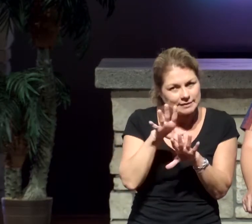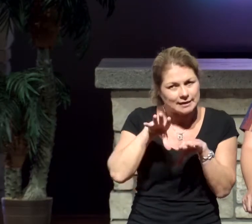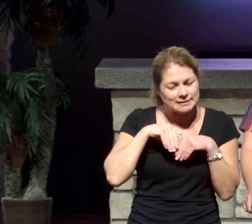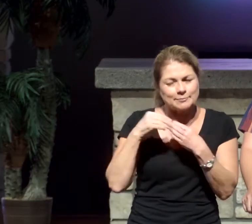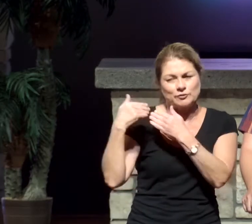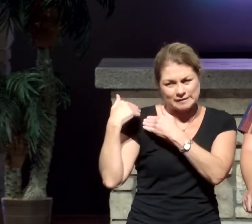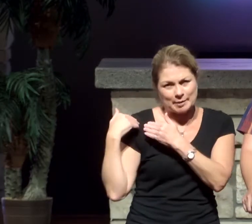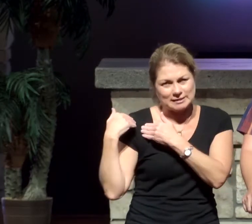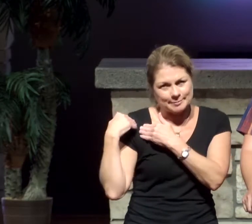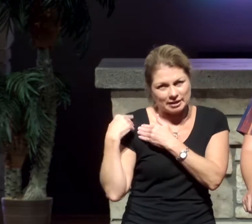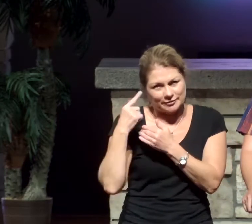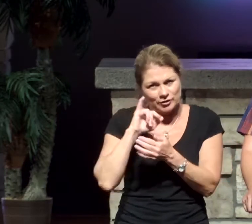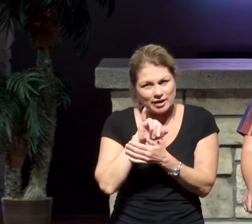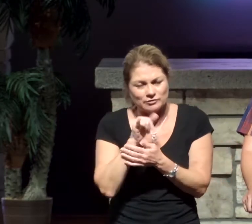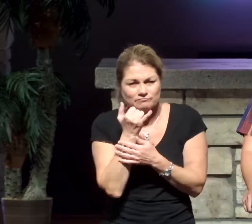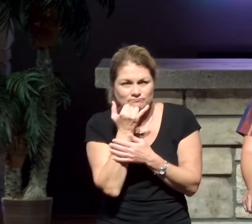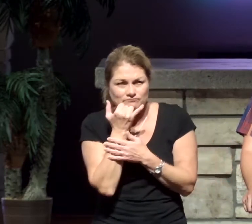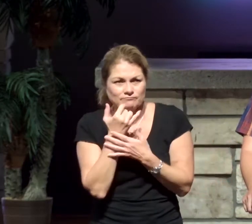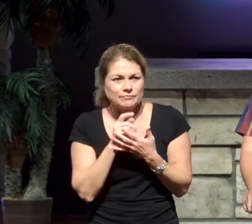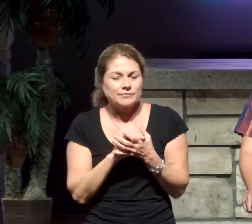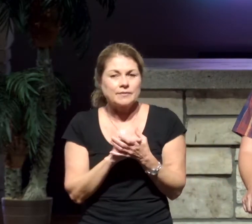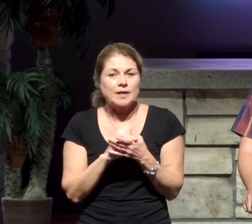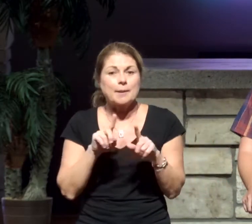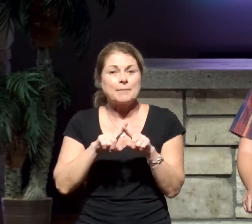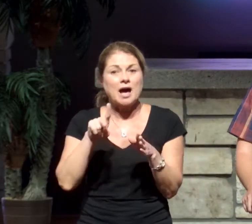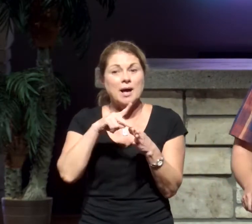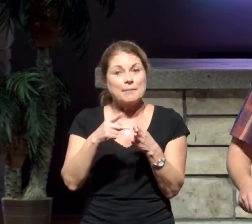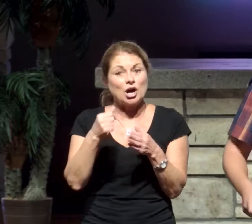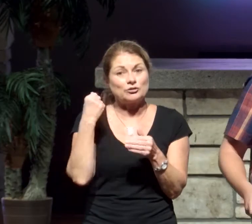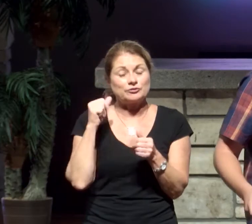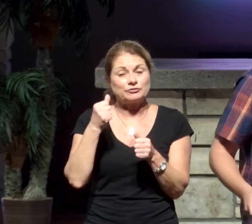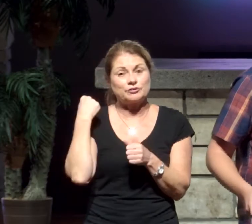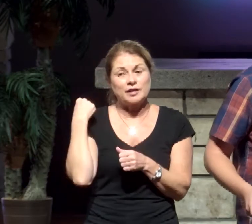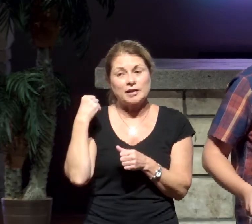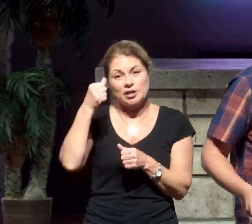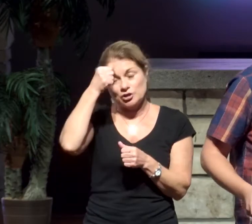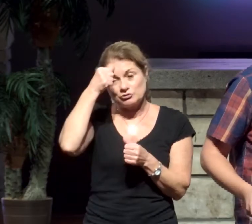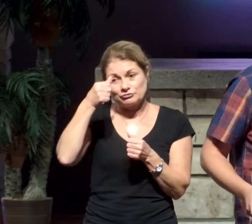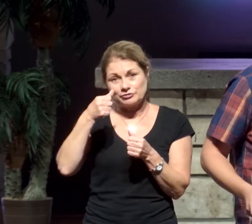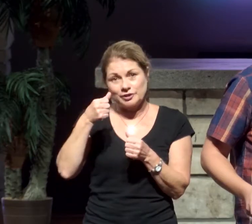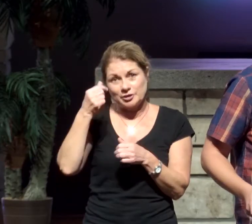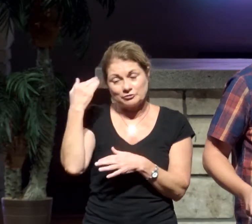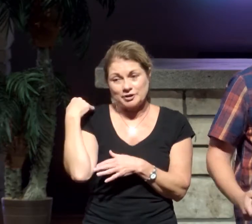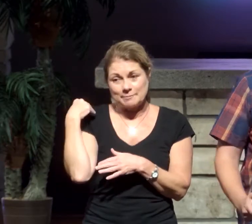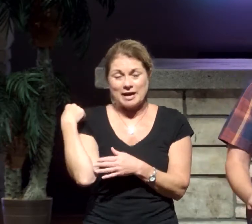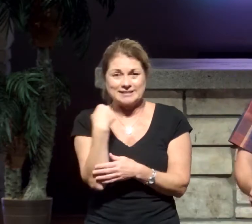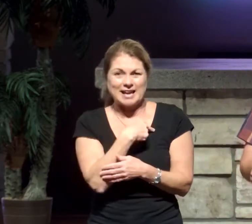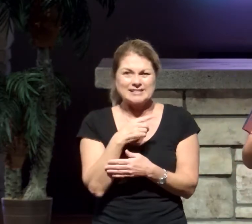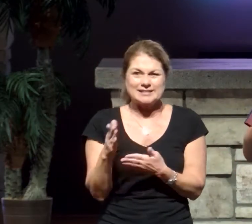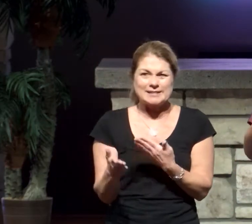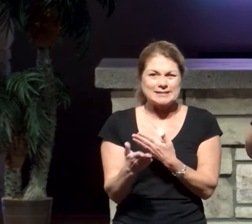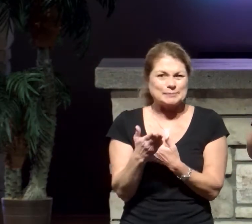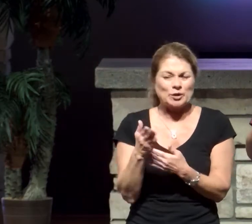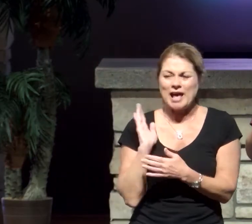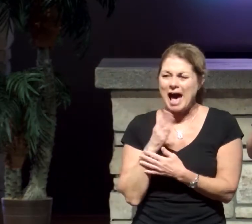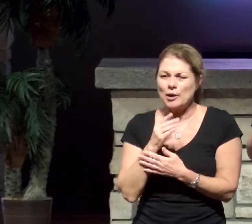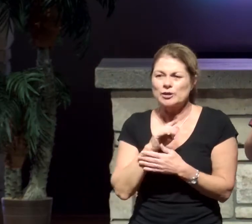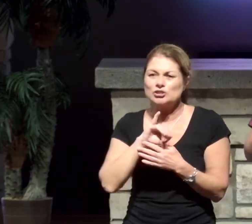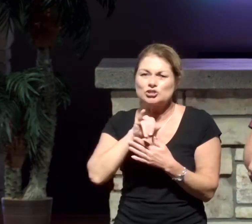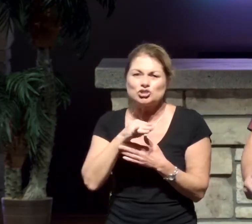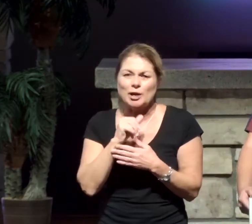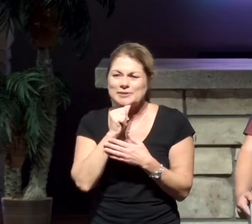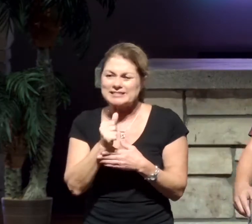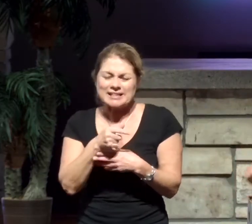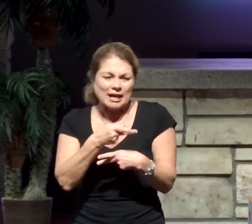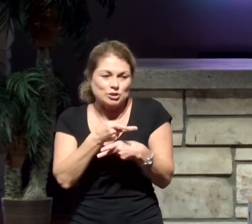But you know what? As Paul reminds us this morning, our job isn't to even the score. Our job is not to keep the record